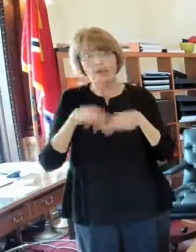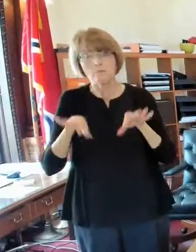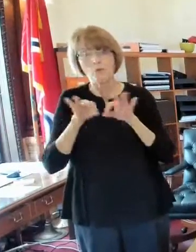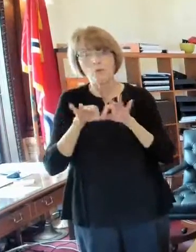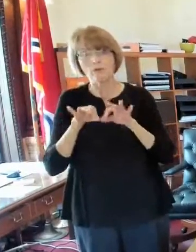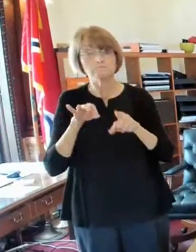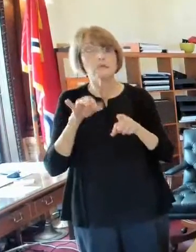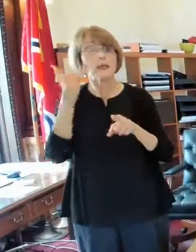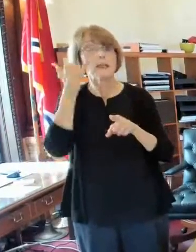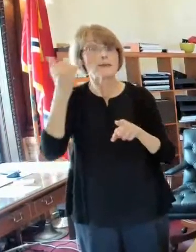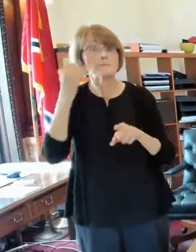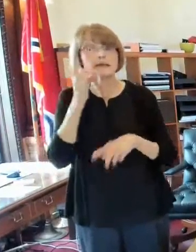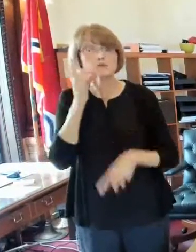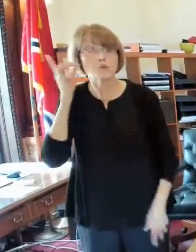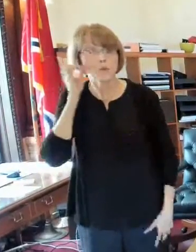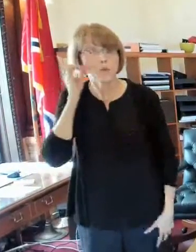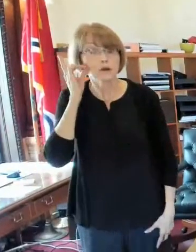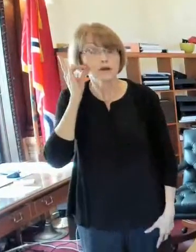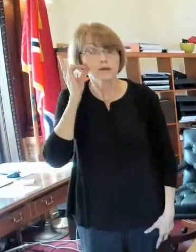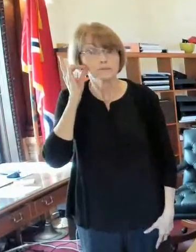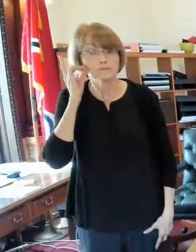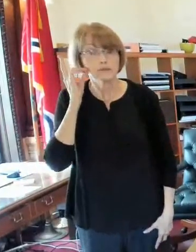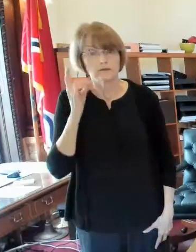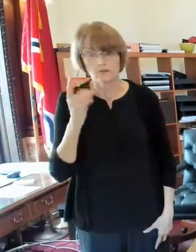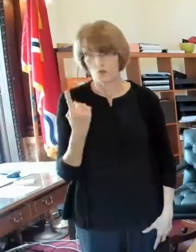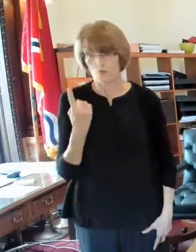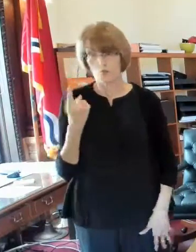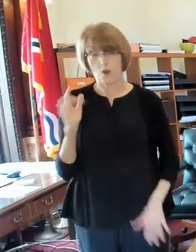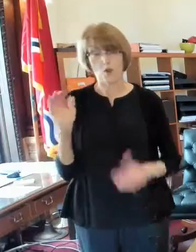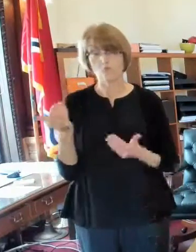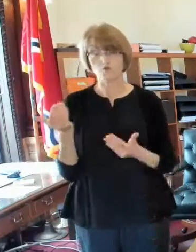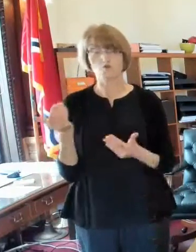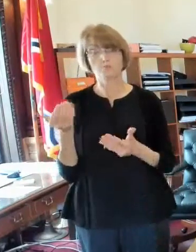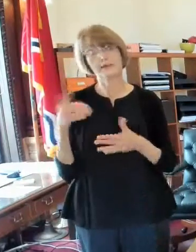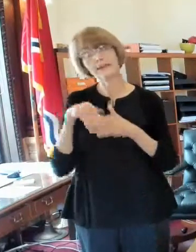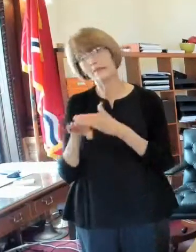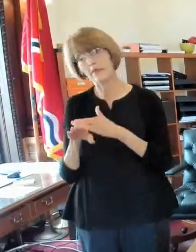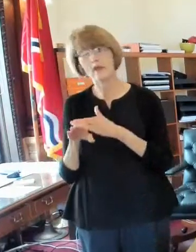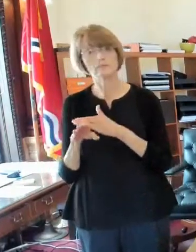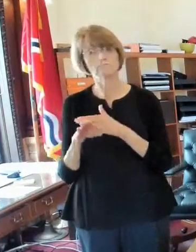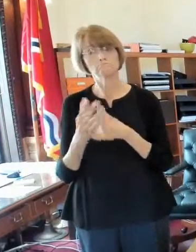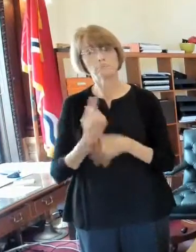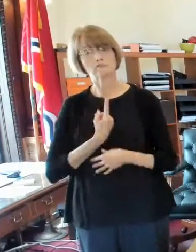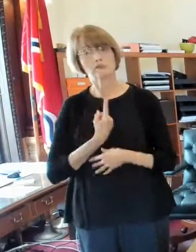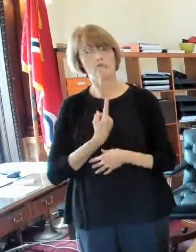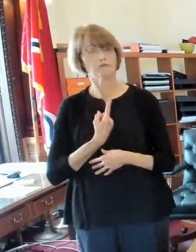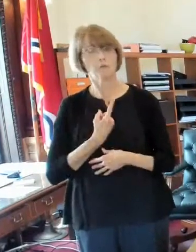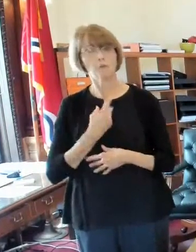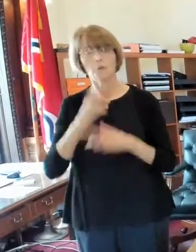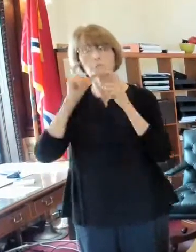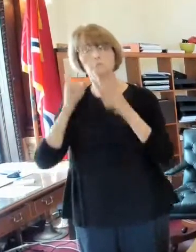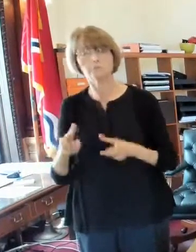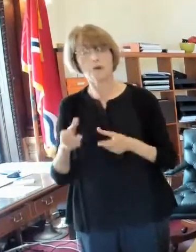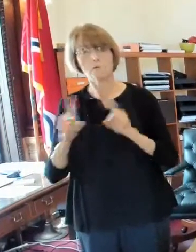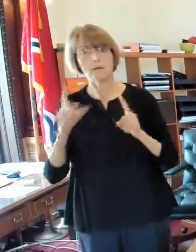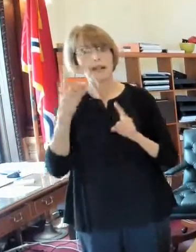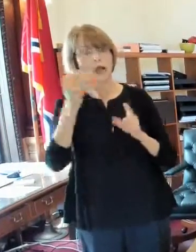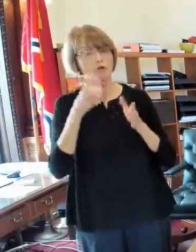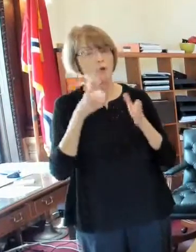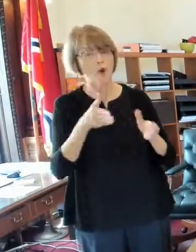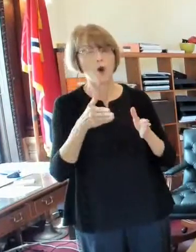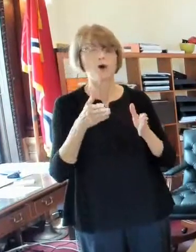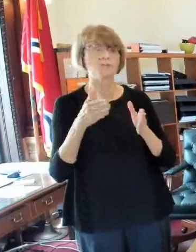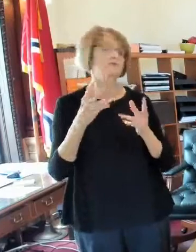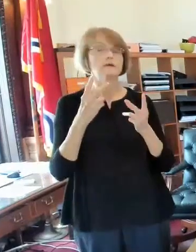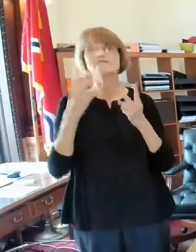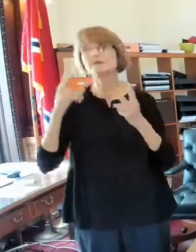let's say, and you have a single room, you wouldn't have to wear a mask while you're in there by yourself. But when you're out in the halls or you go visit